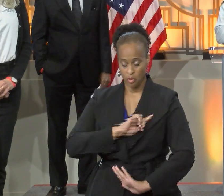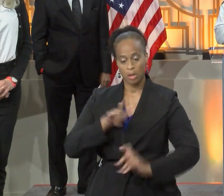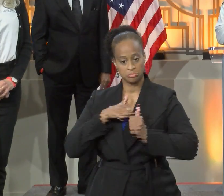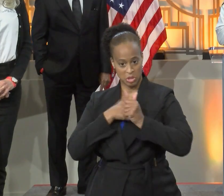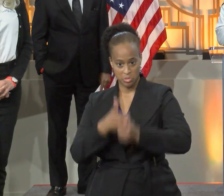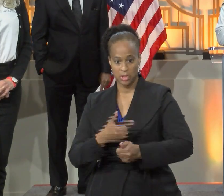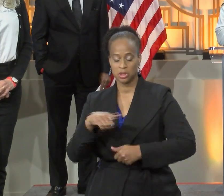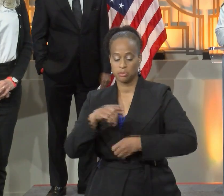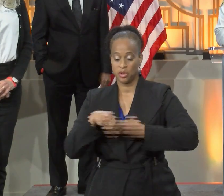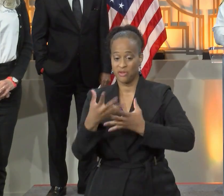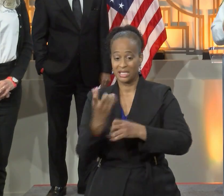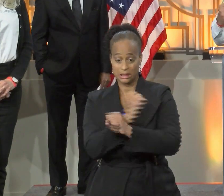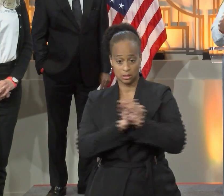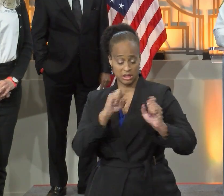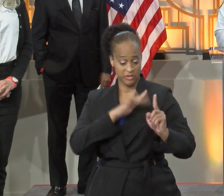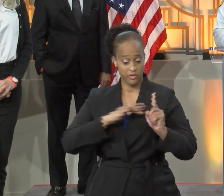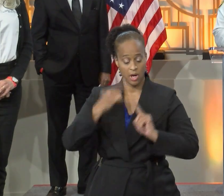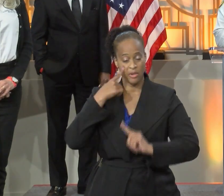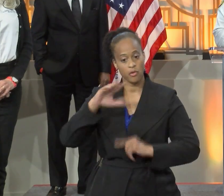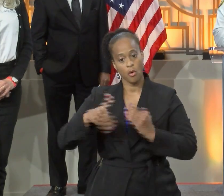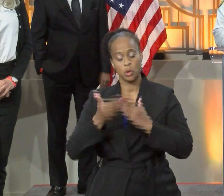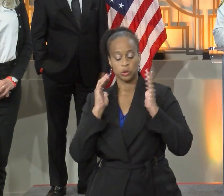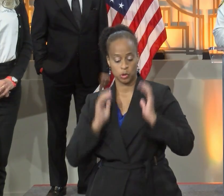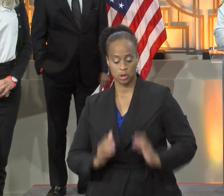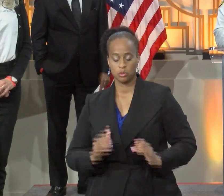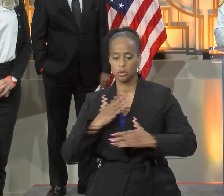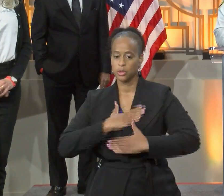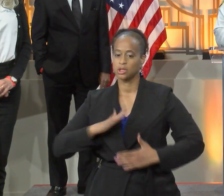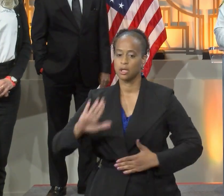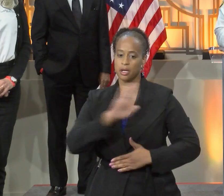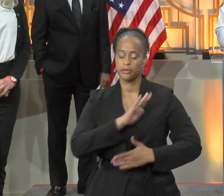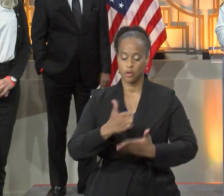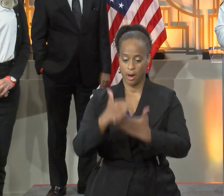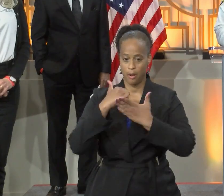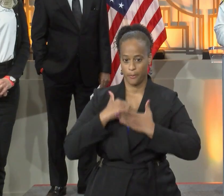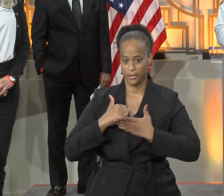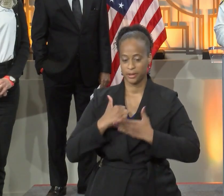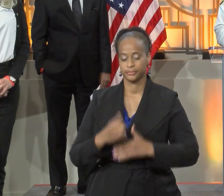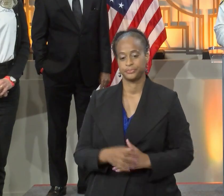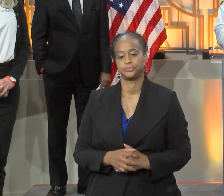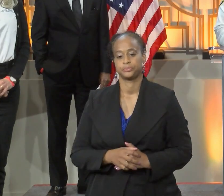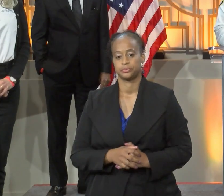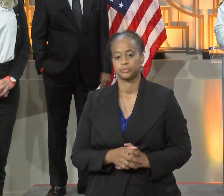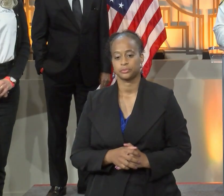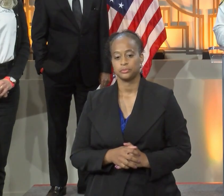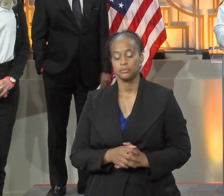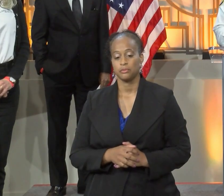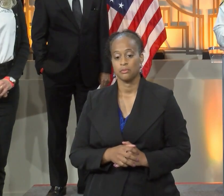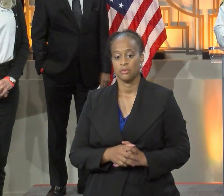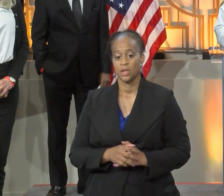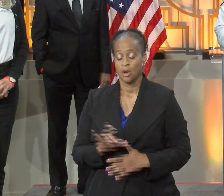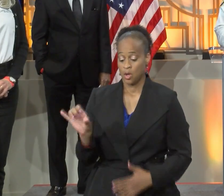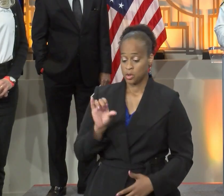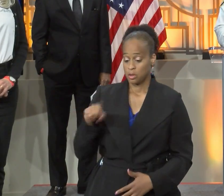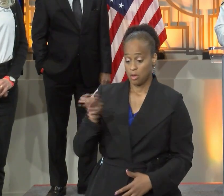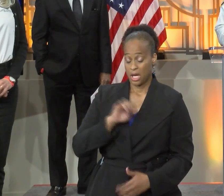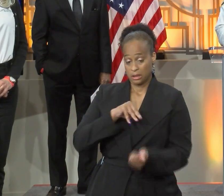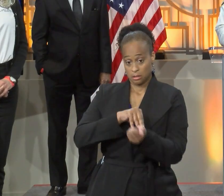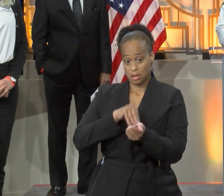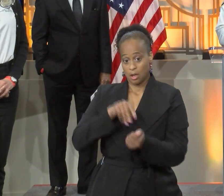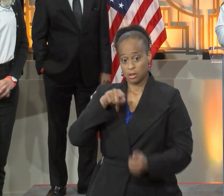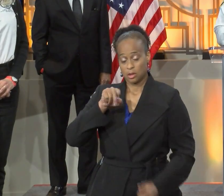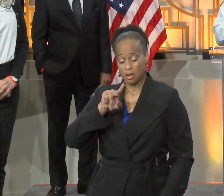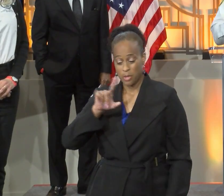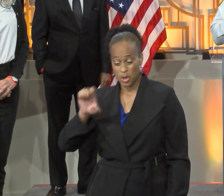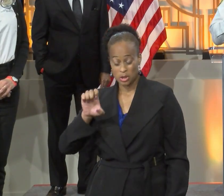environment for their patrons, and we appreciate their help in that. As Dr. Persse mentioned earlier,